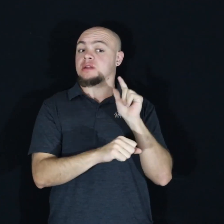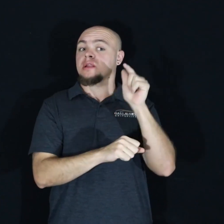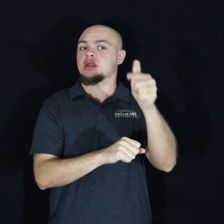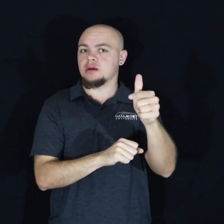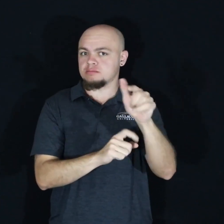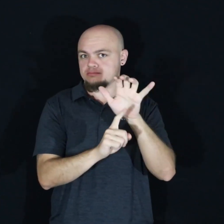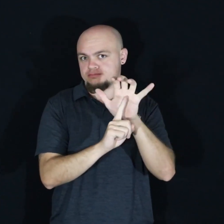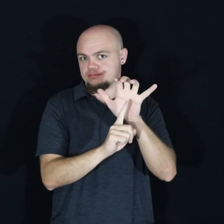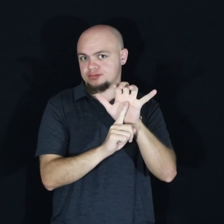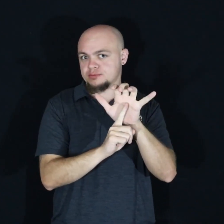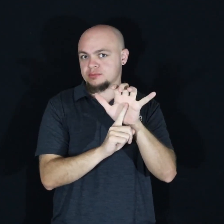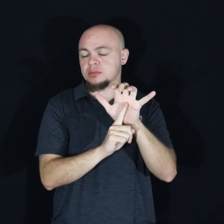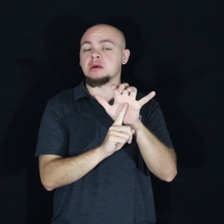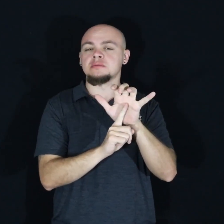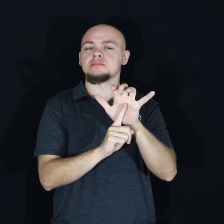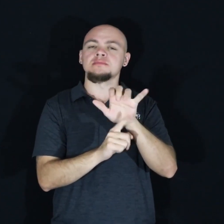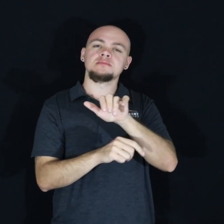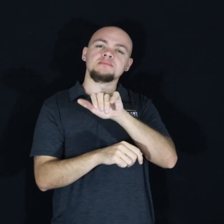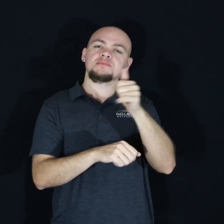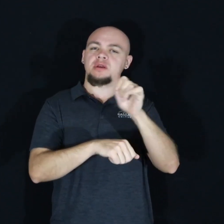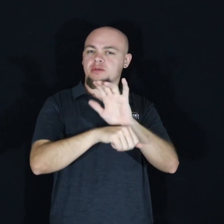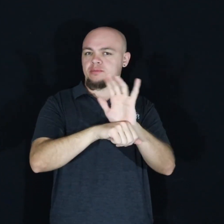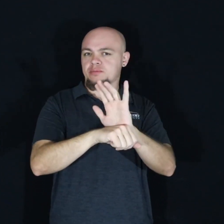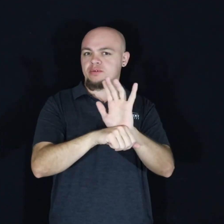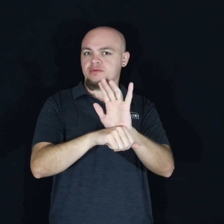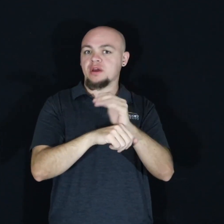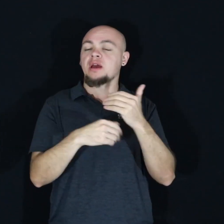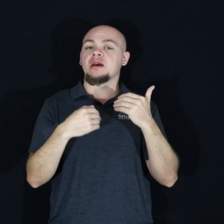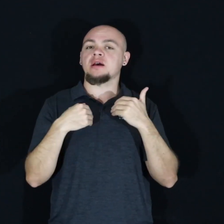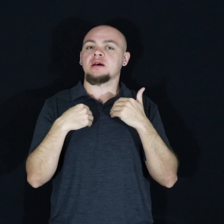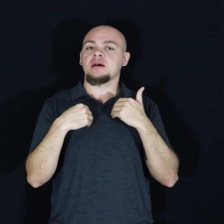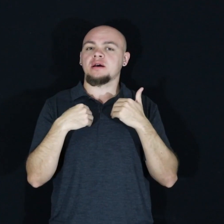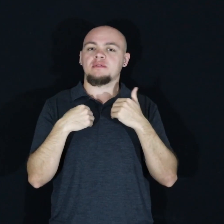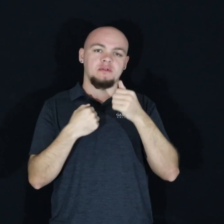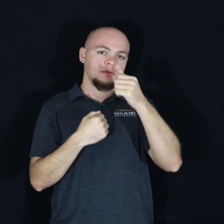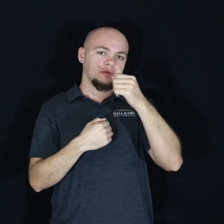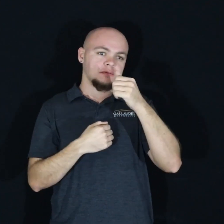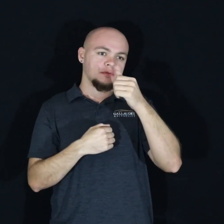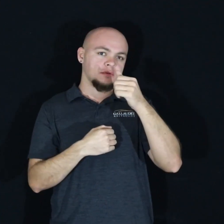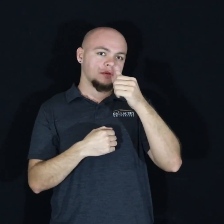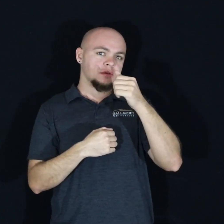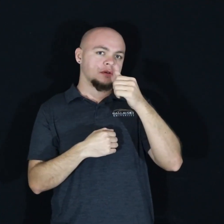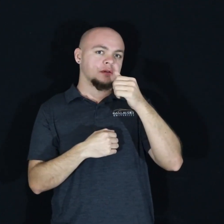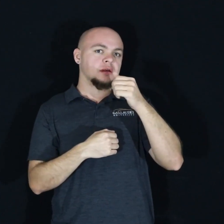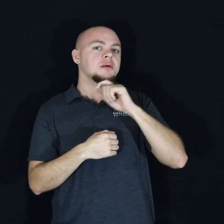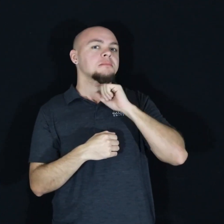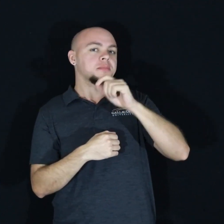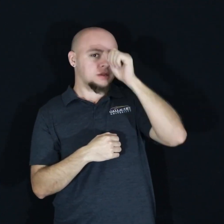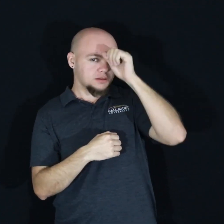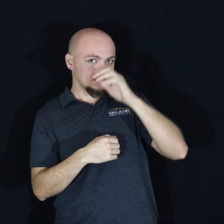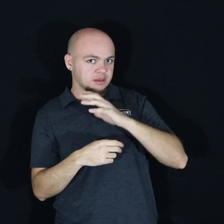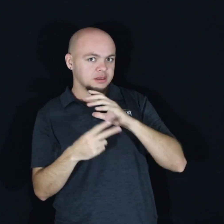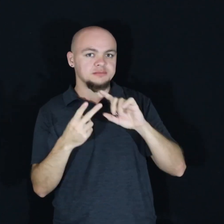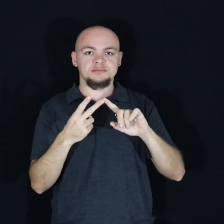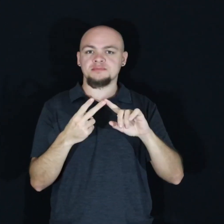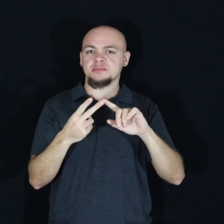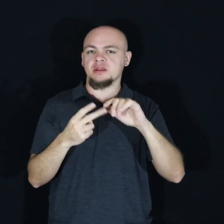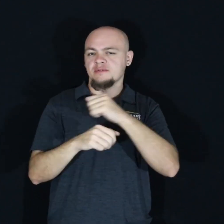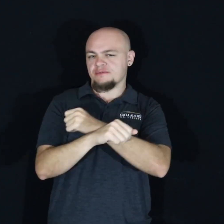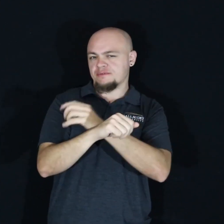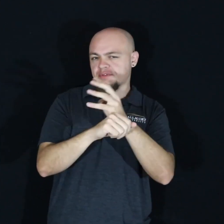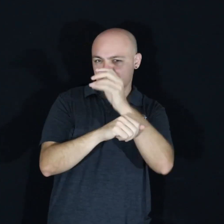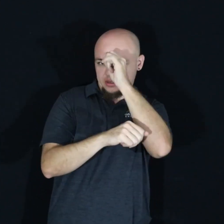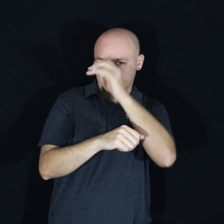with, interestingly, another movie that featured a metal guy and a furry guy rescuing a girl